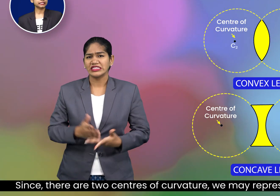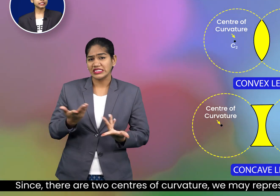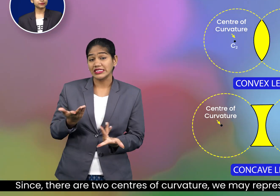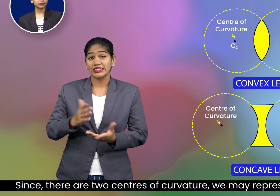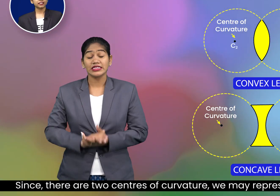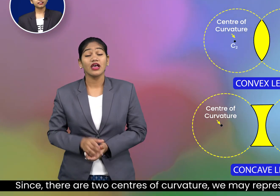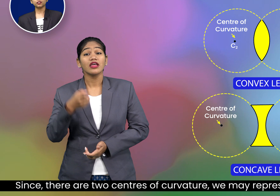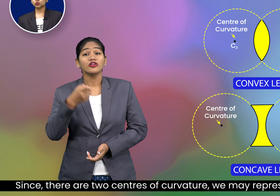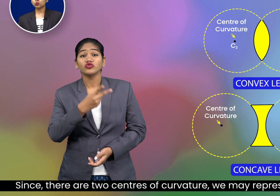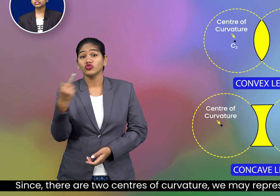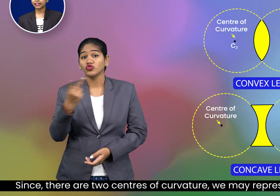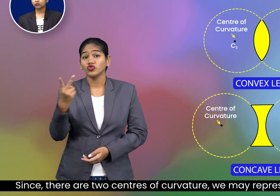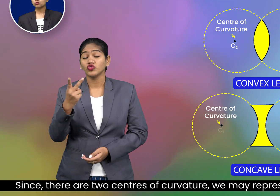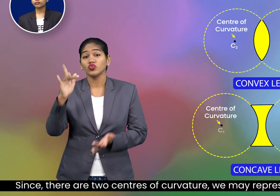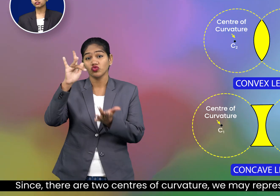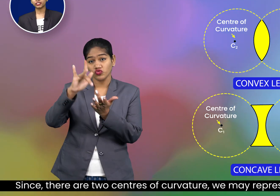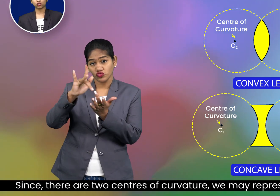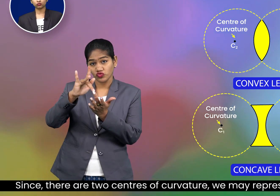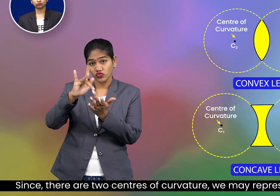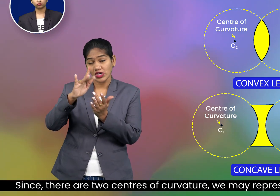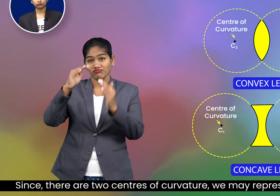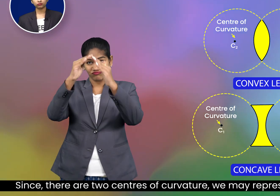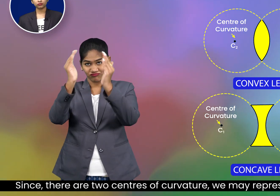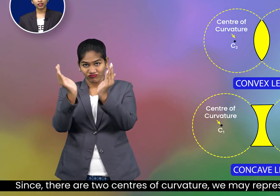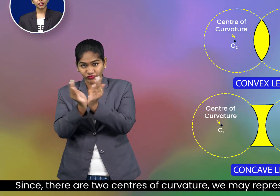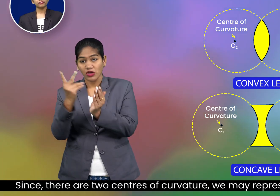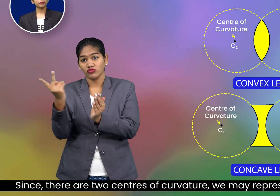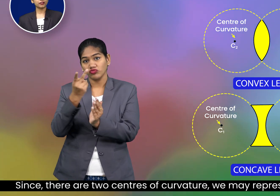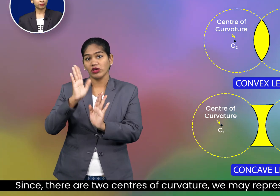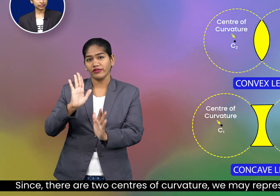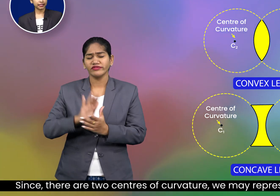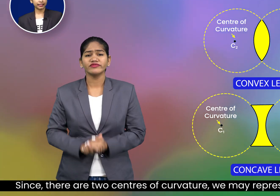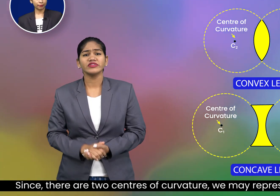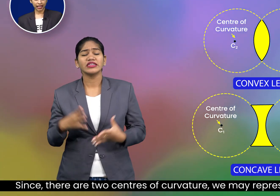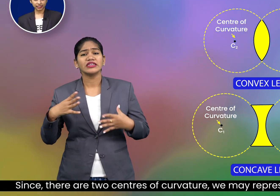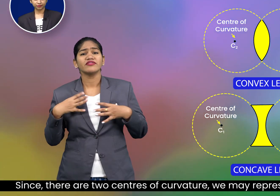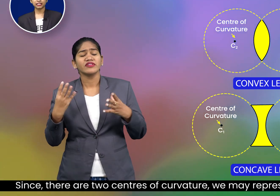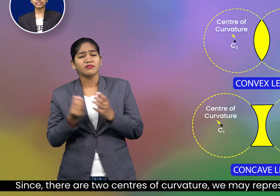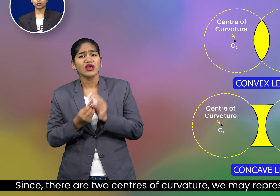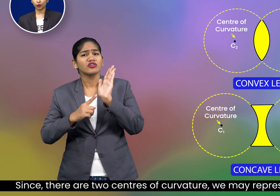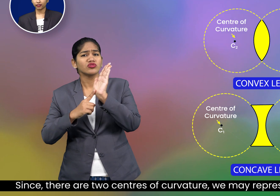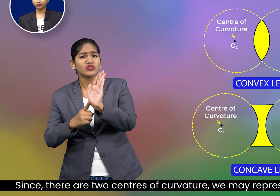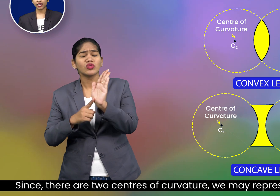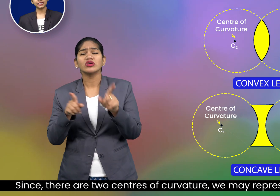Since there are two centers of curvature, we may represent them as C1 and